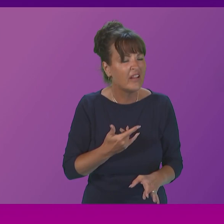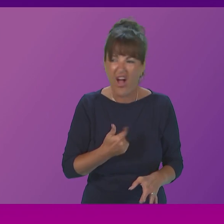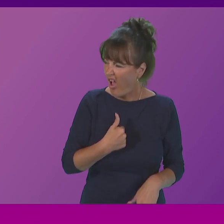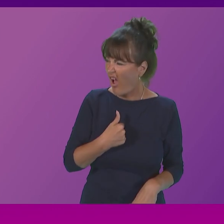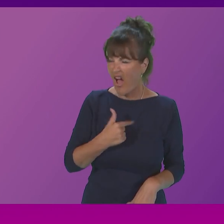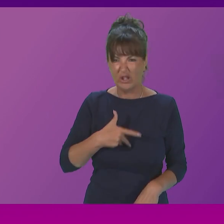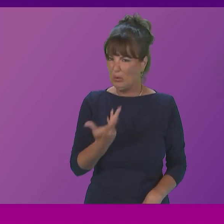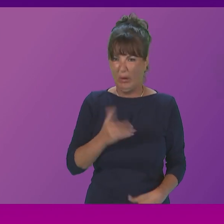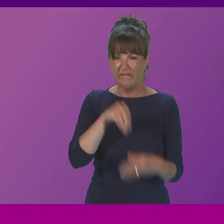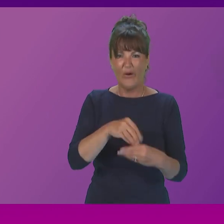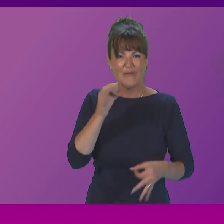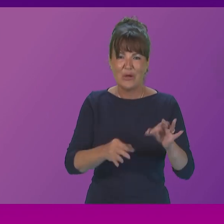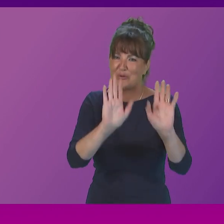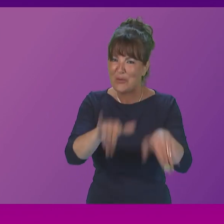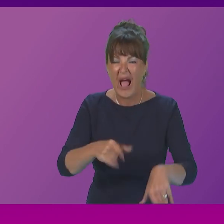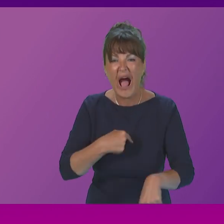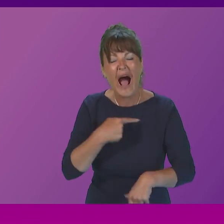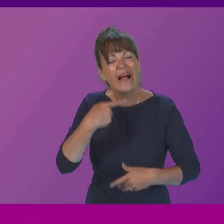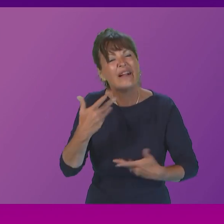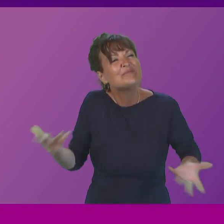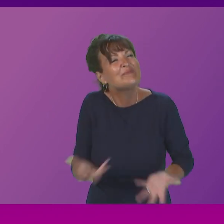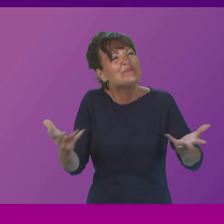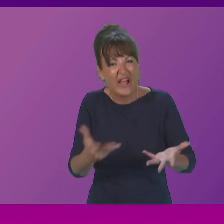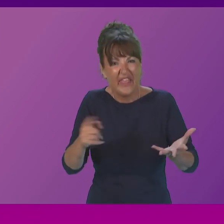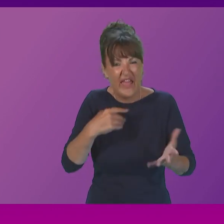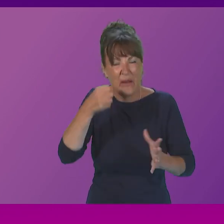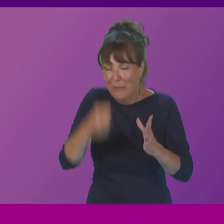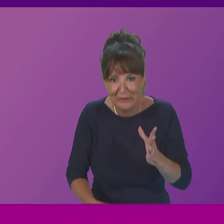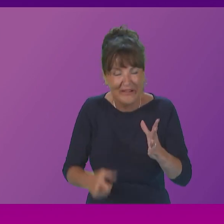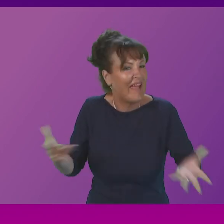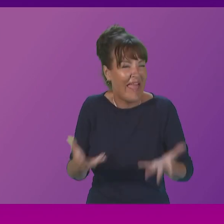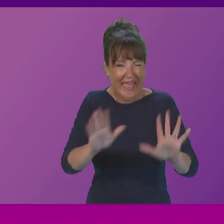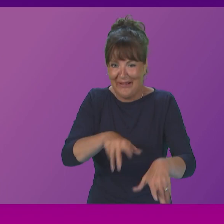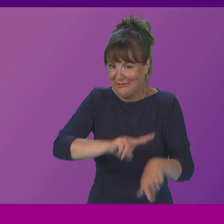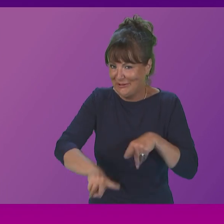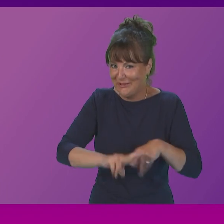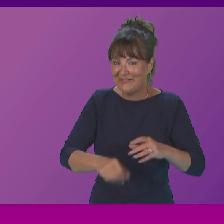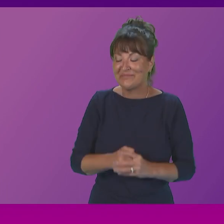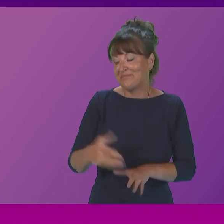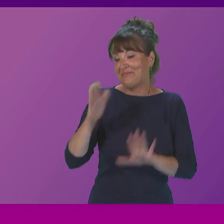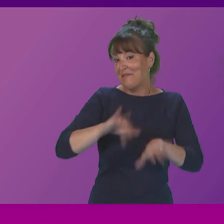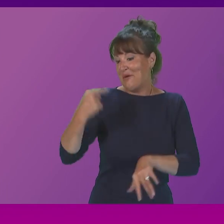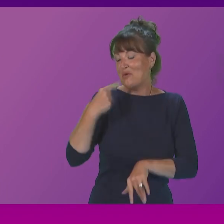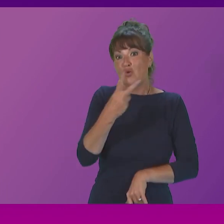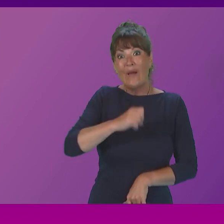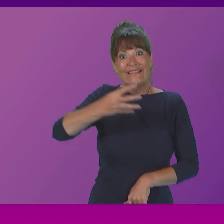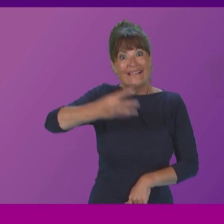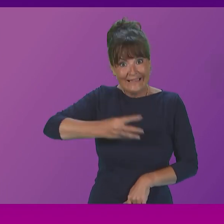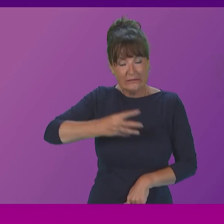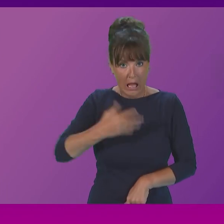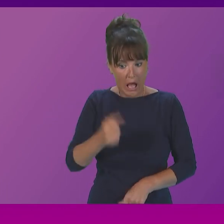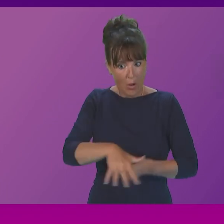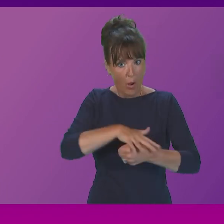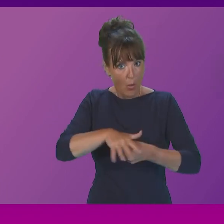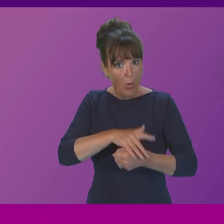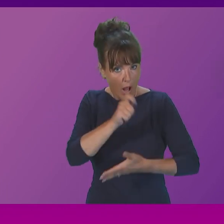back up. It'll be fine. But since 2019, we have had a local election that has seen the highest number of women elected in